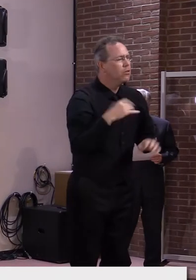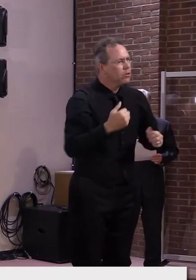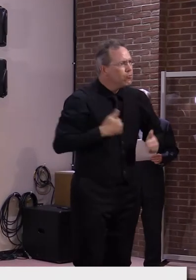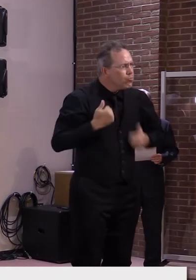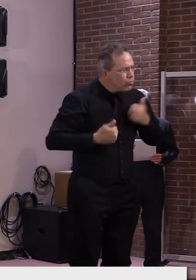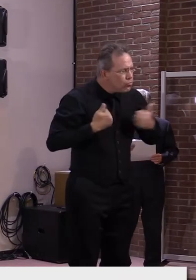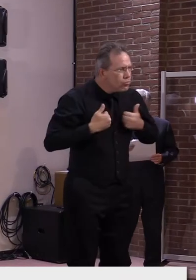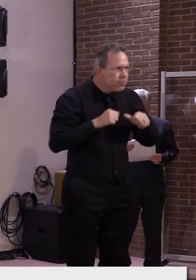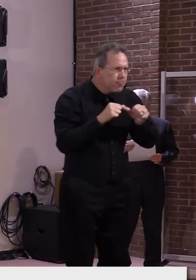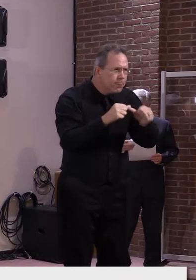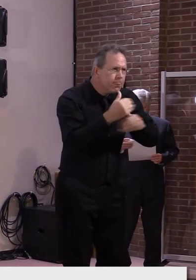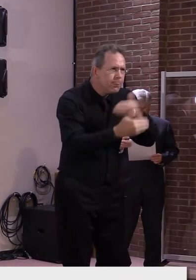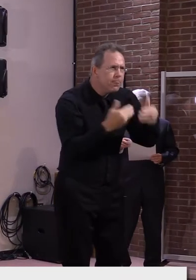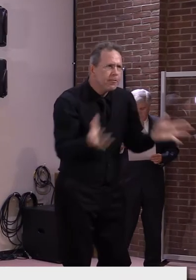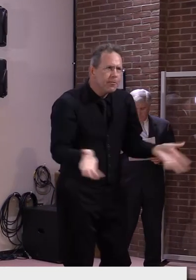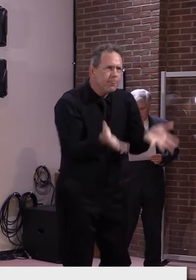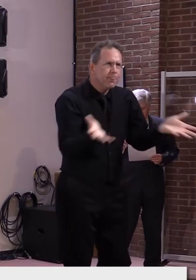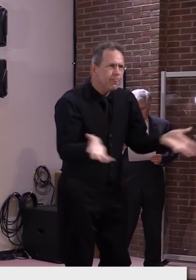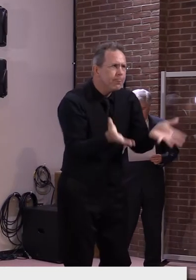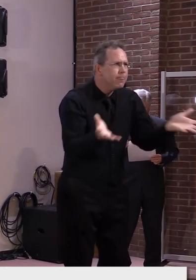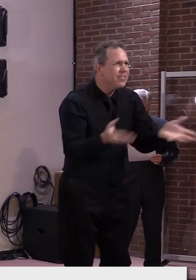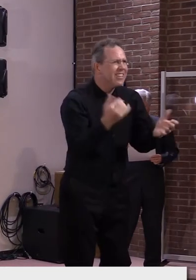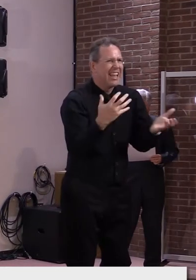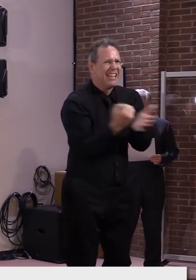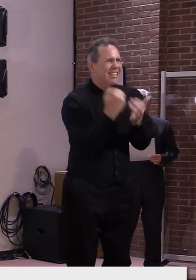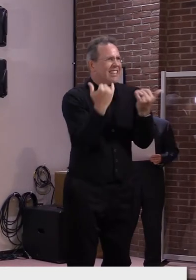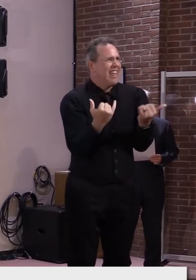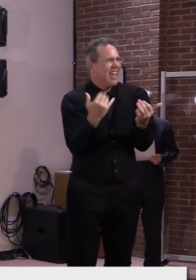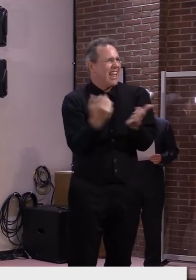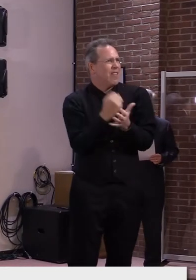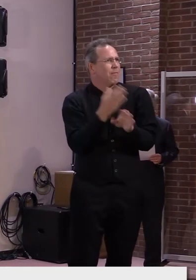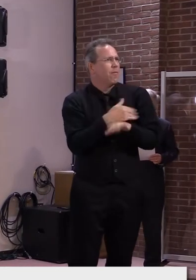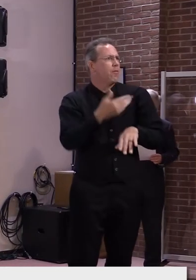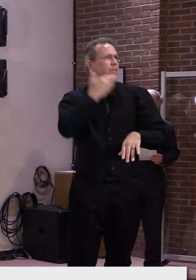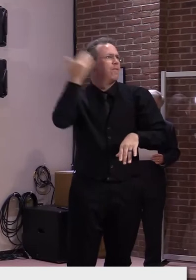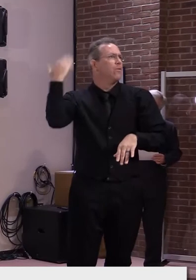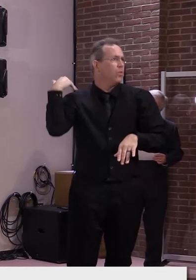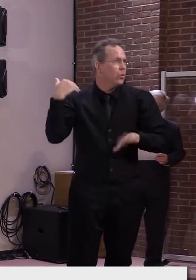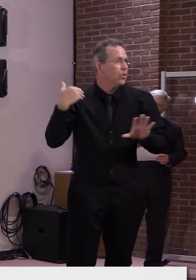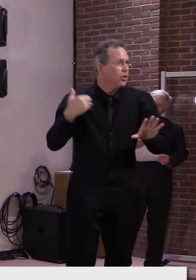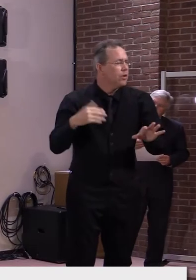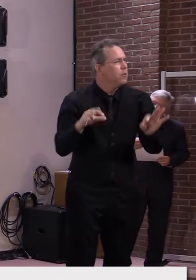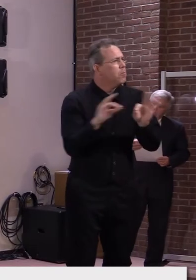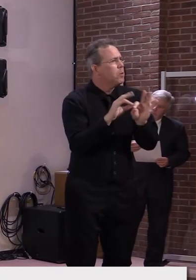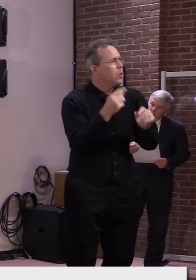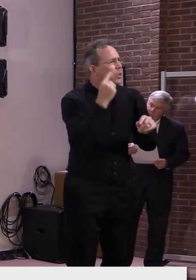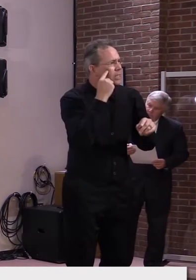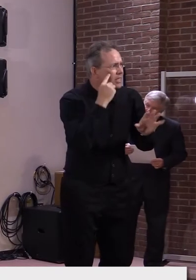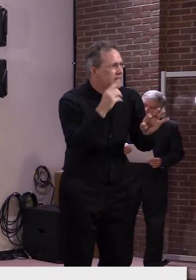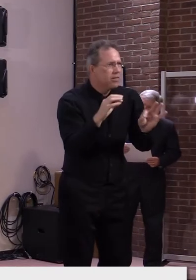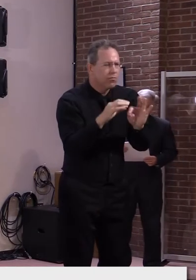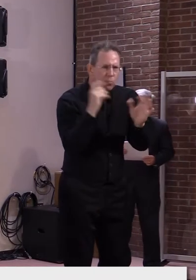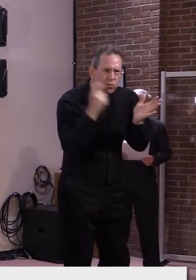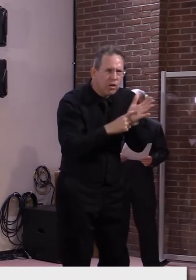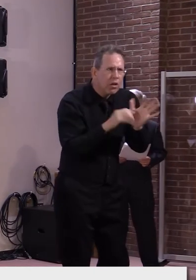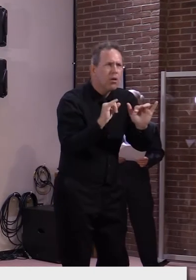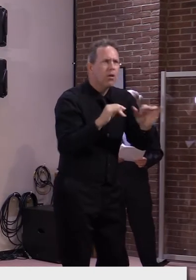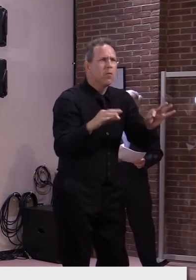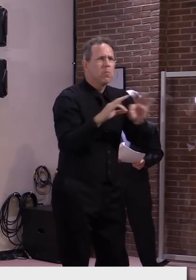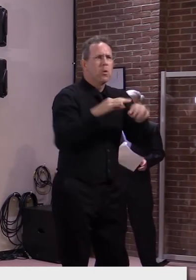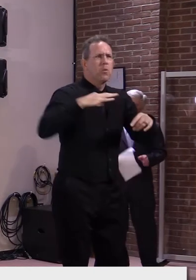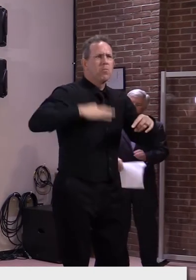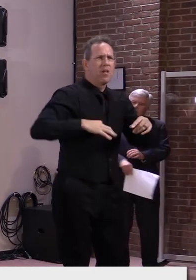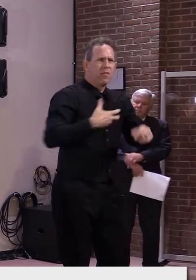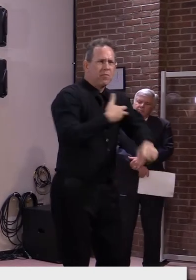long term. But it's important to recognize the real life impacts and benefits of the vaccines. For